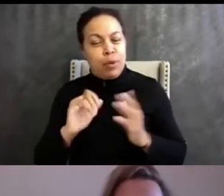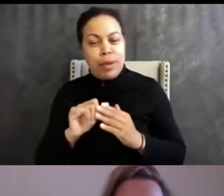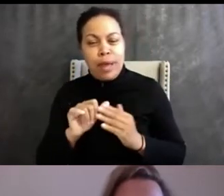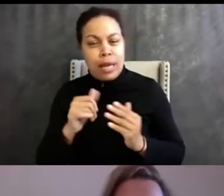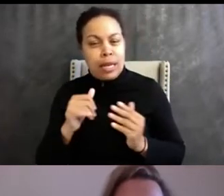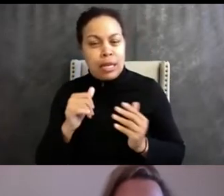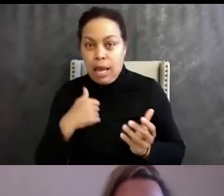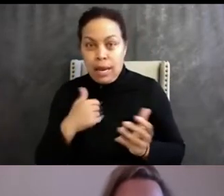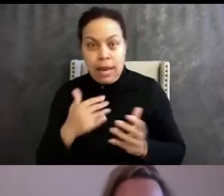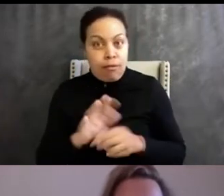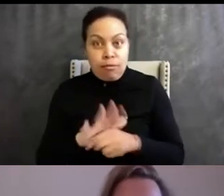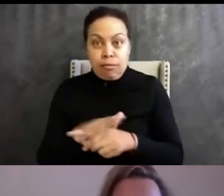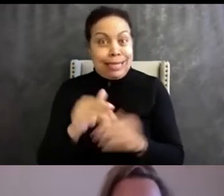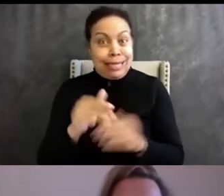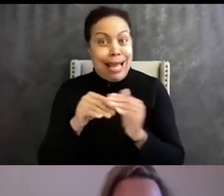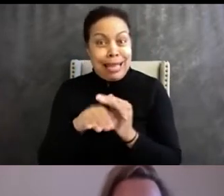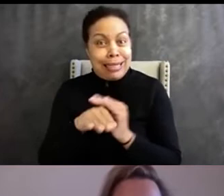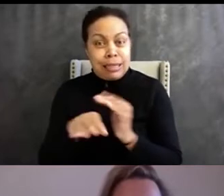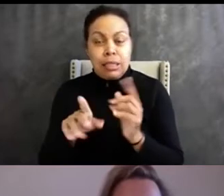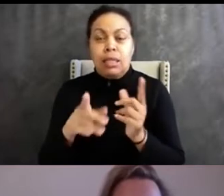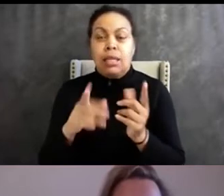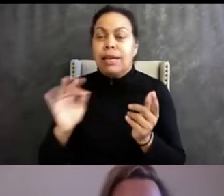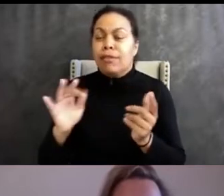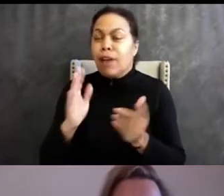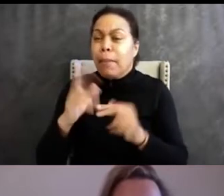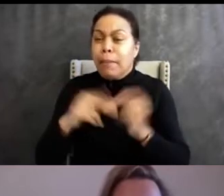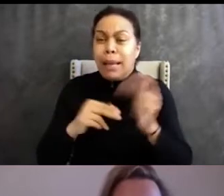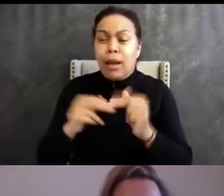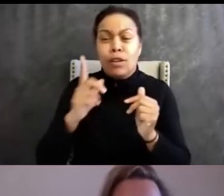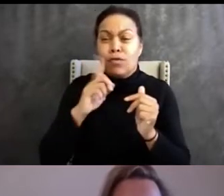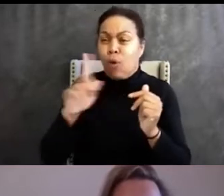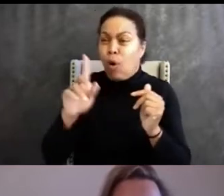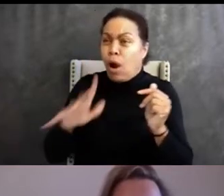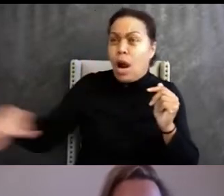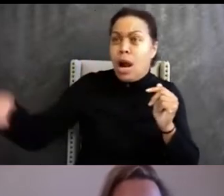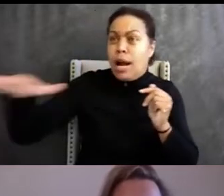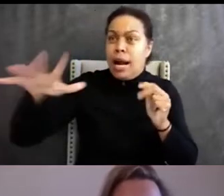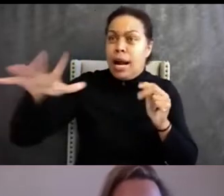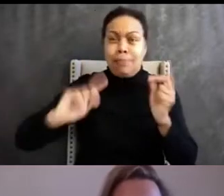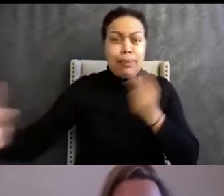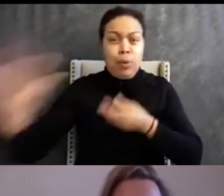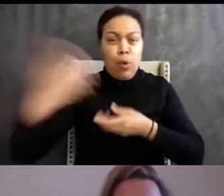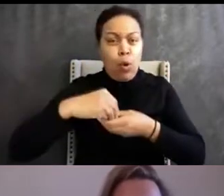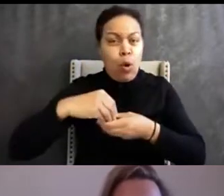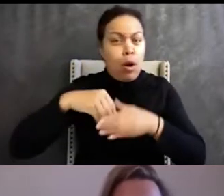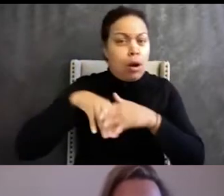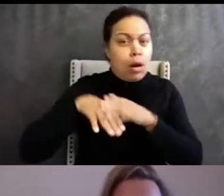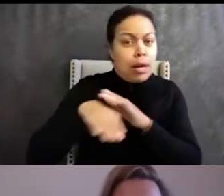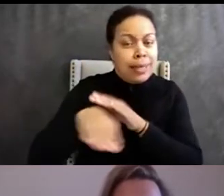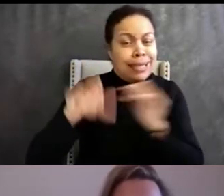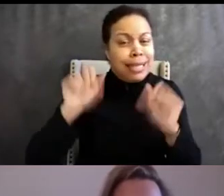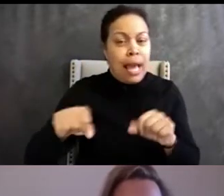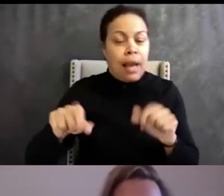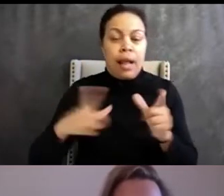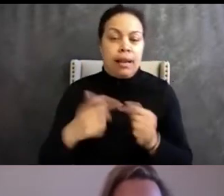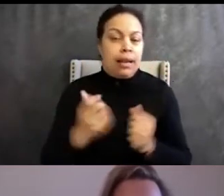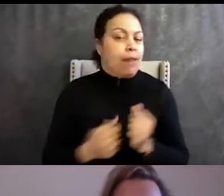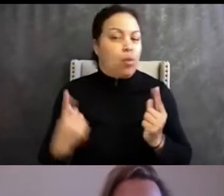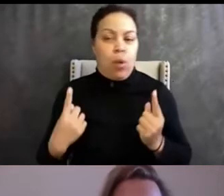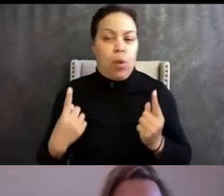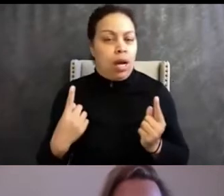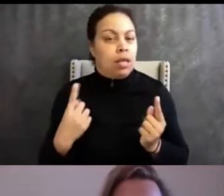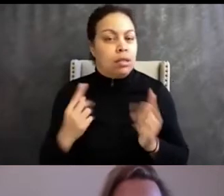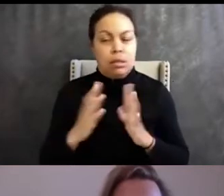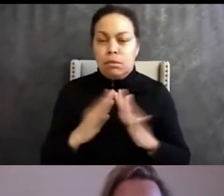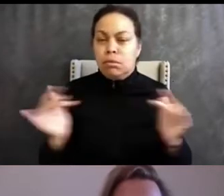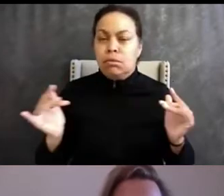we build space for the most marginalized person, then we allow everybody in their multiplicity and